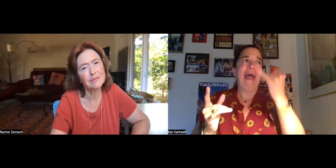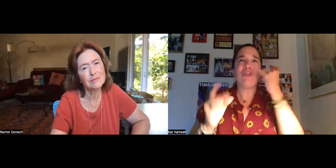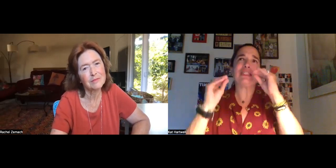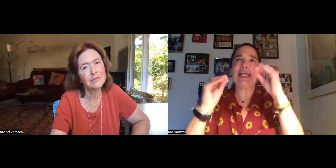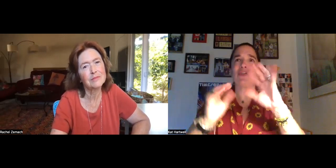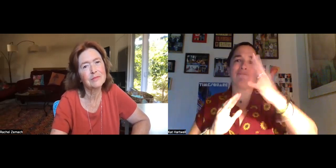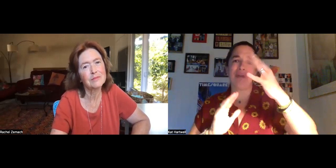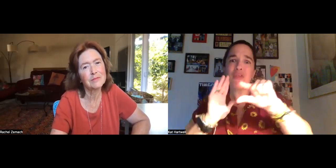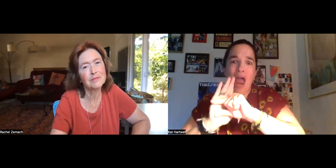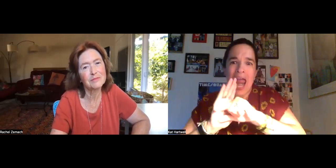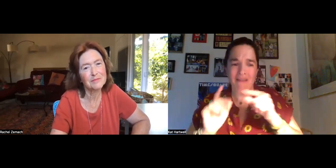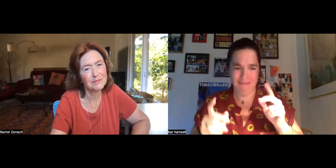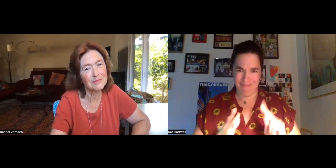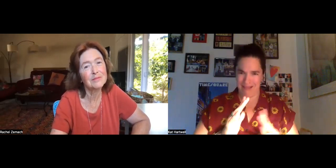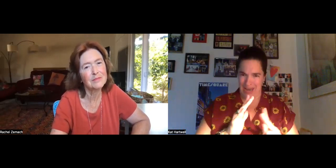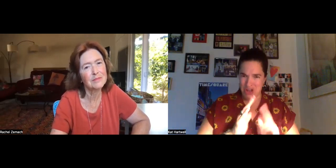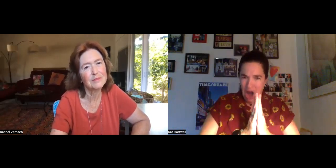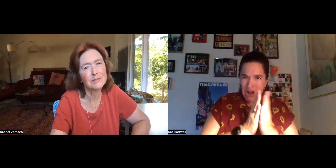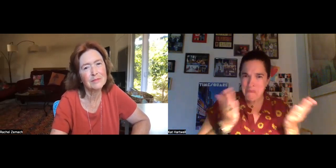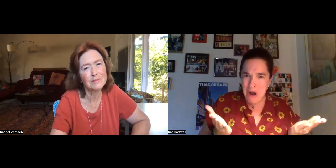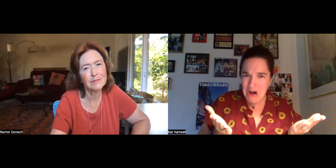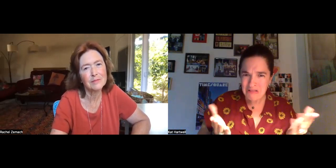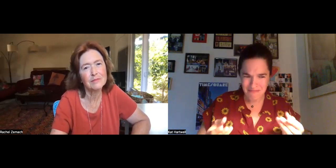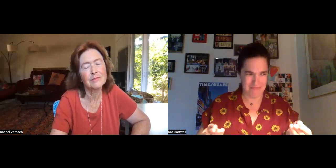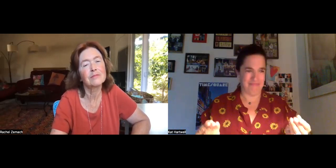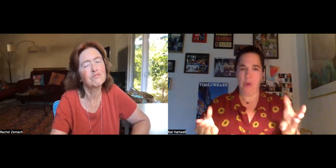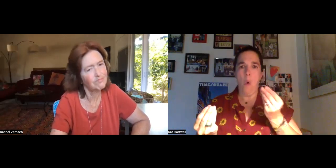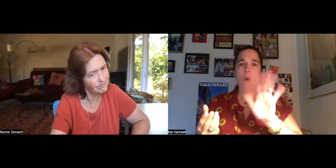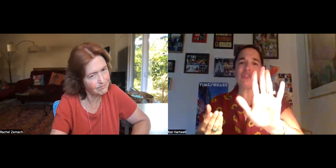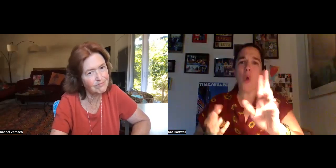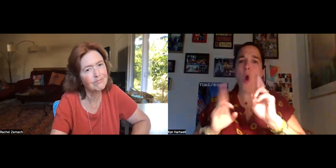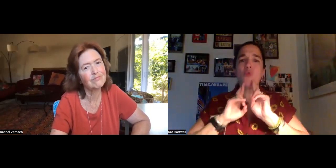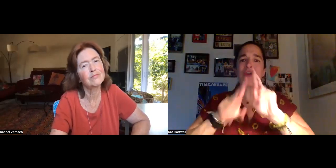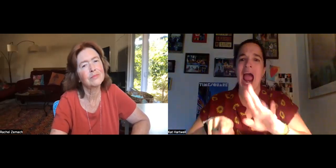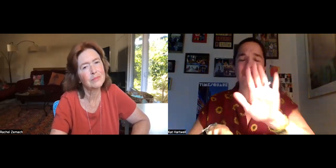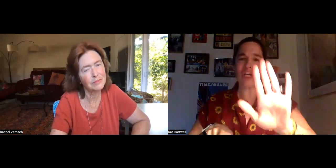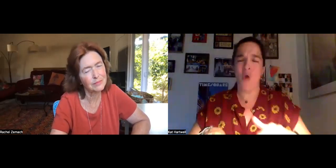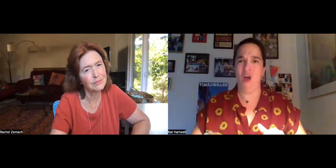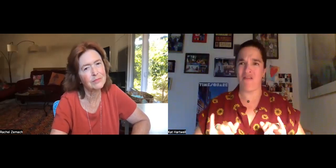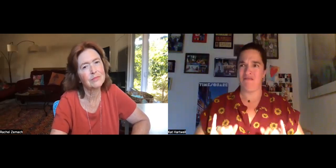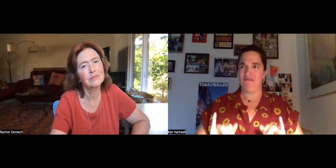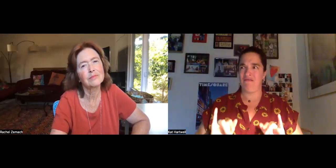If you're teaching fifth grade, kindergarten book. What would your reaction do?